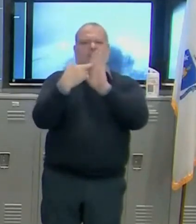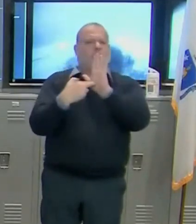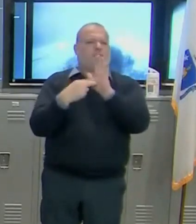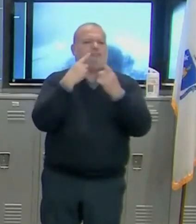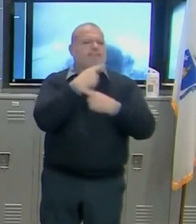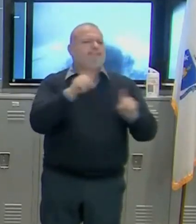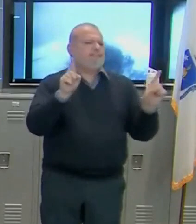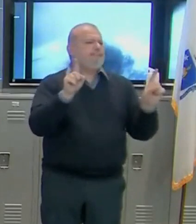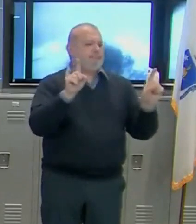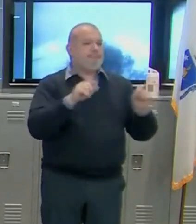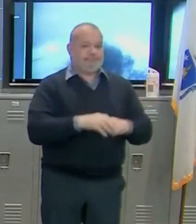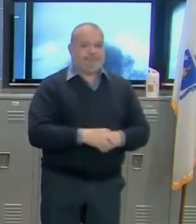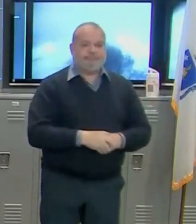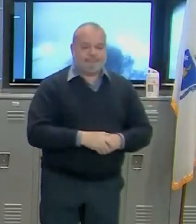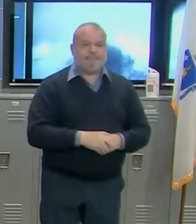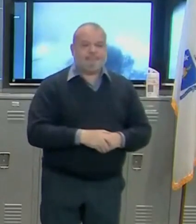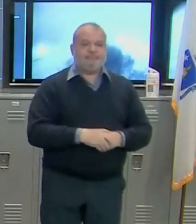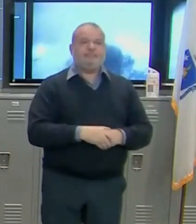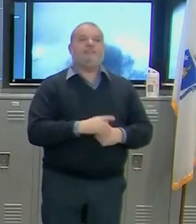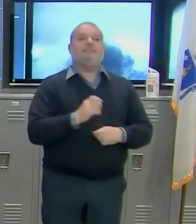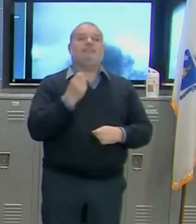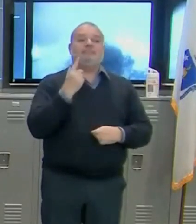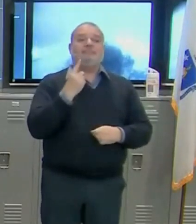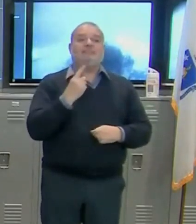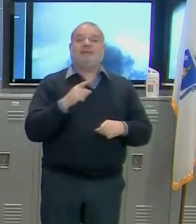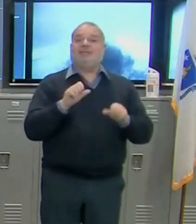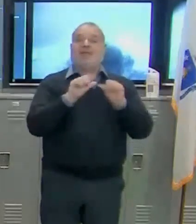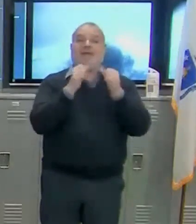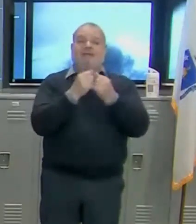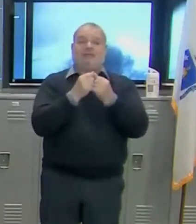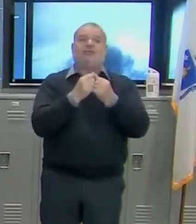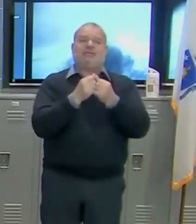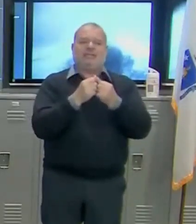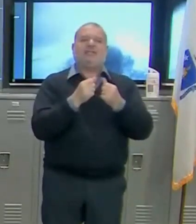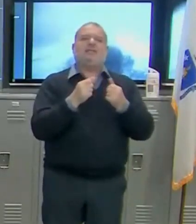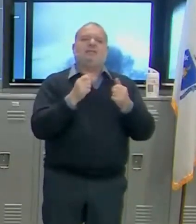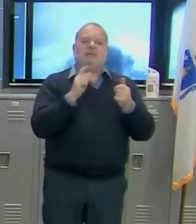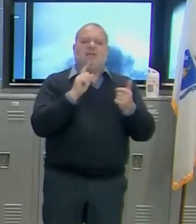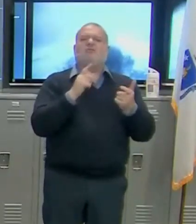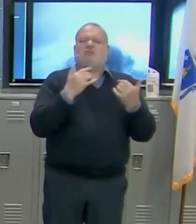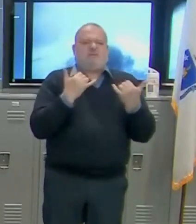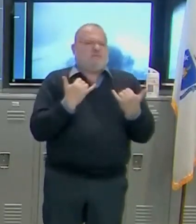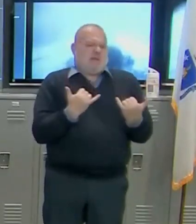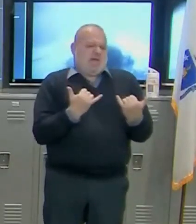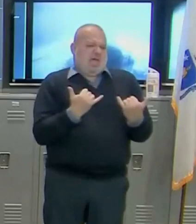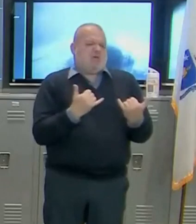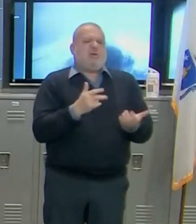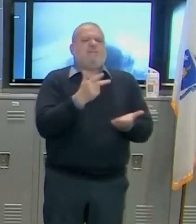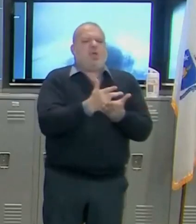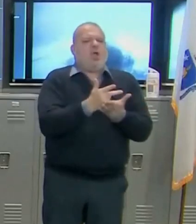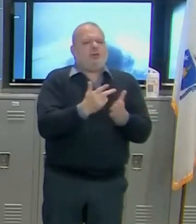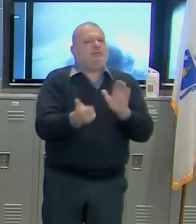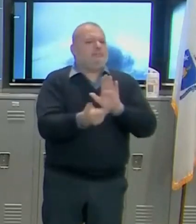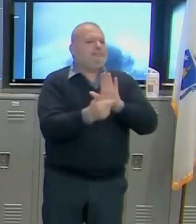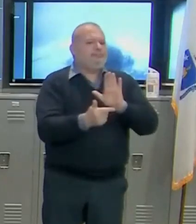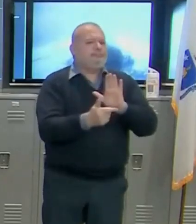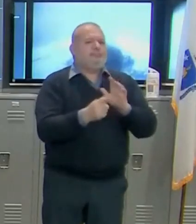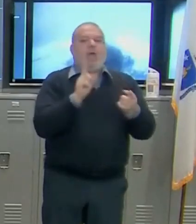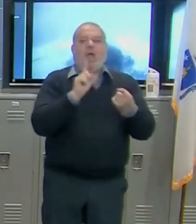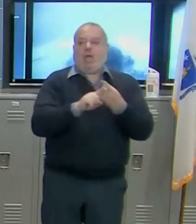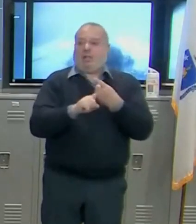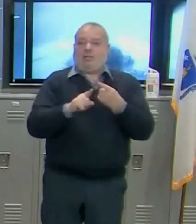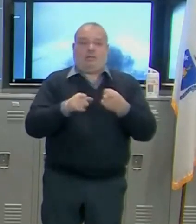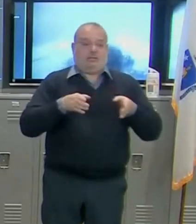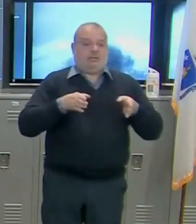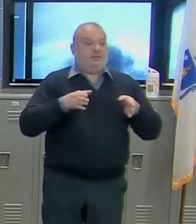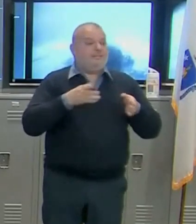for parking bans along parkways to remain in effect until shortly after the snow and ice operations have been completed. Some of